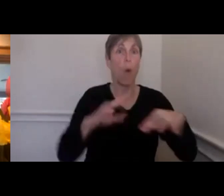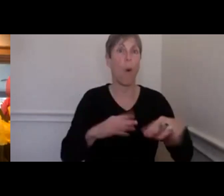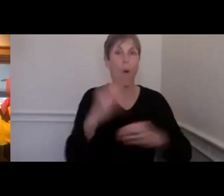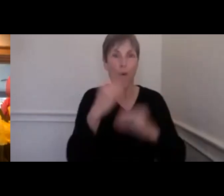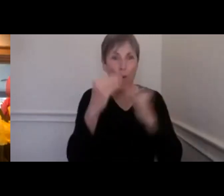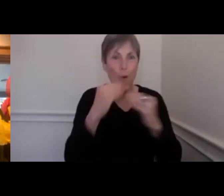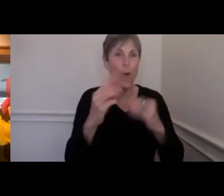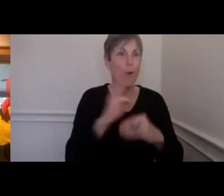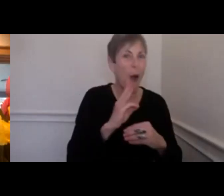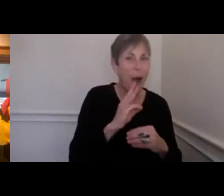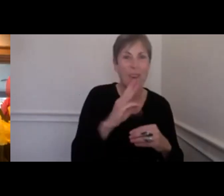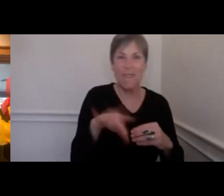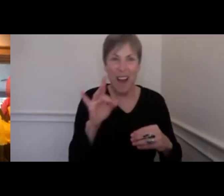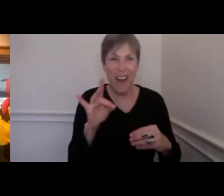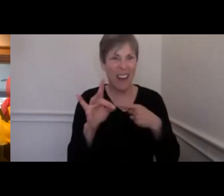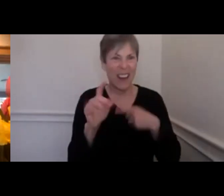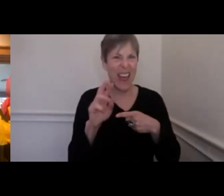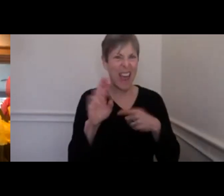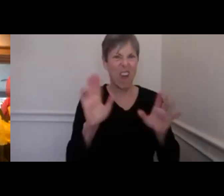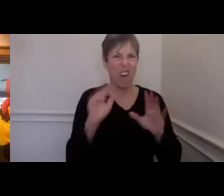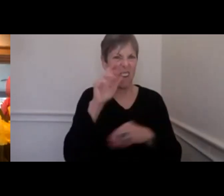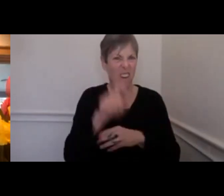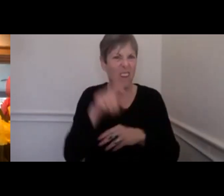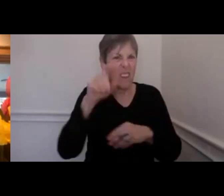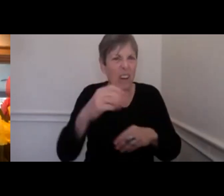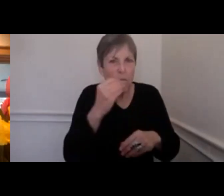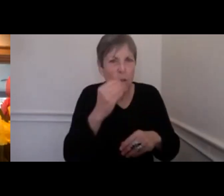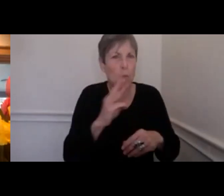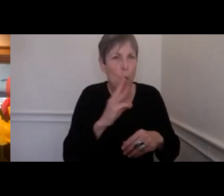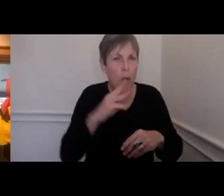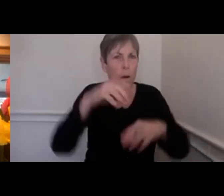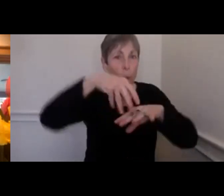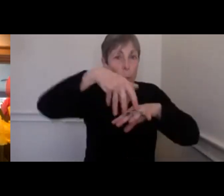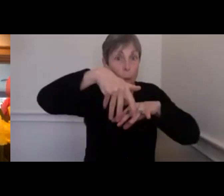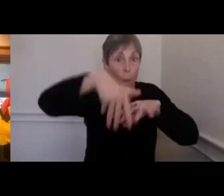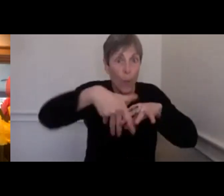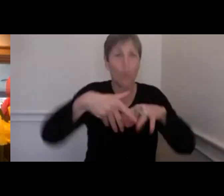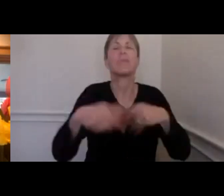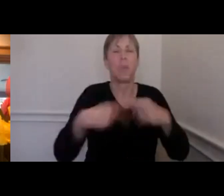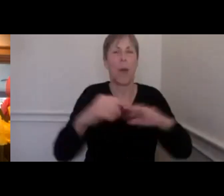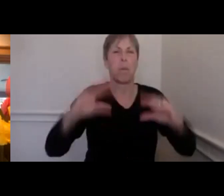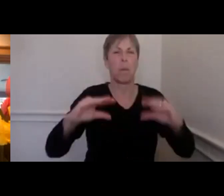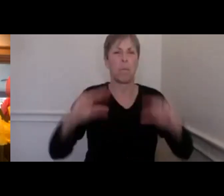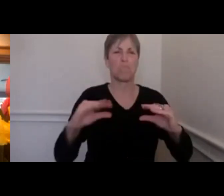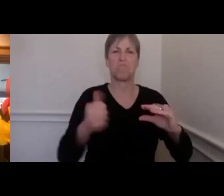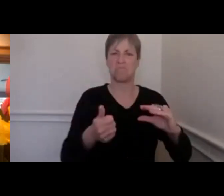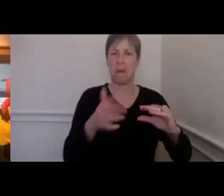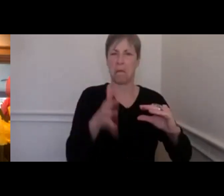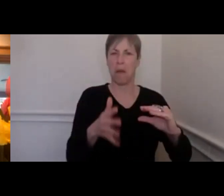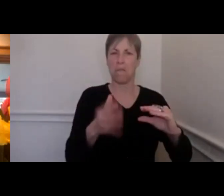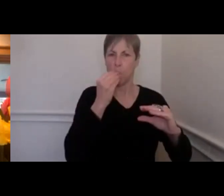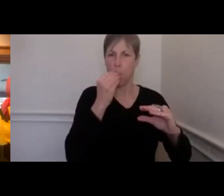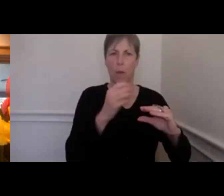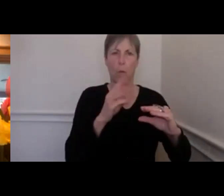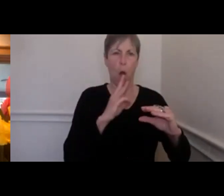of just air. And that will help them grow healthier. Also, as you're transplanting them, they will be that much more